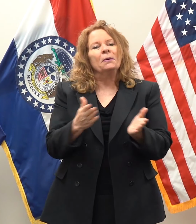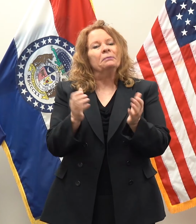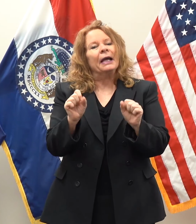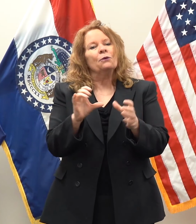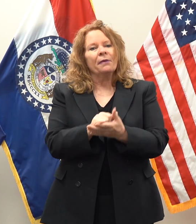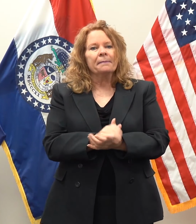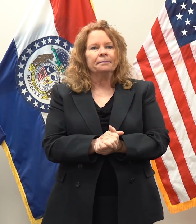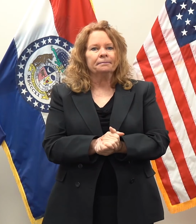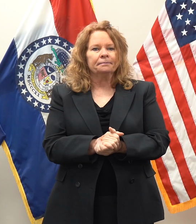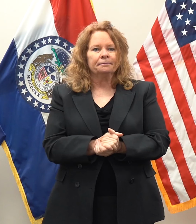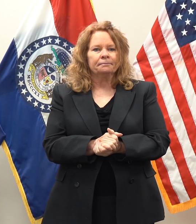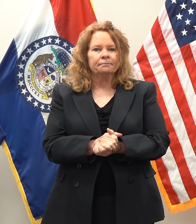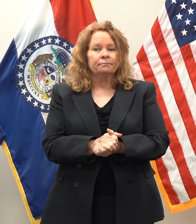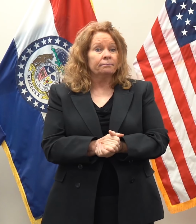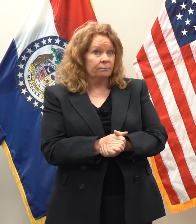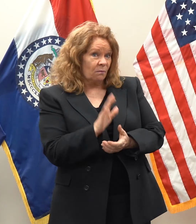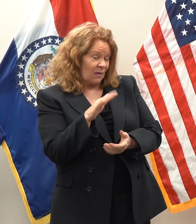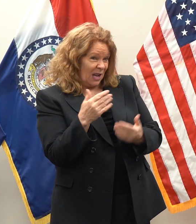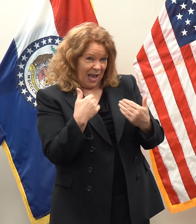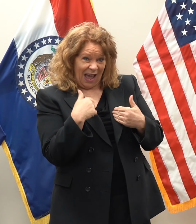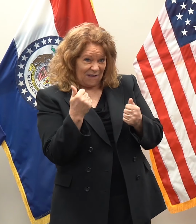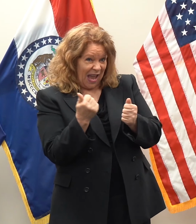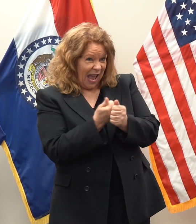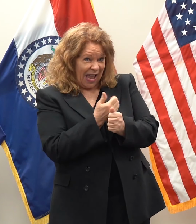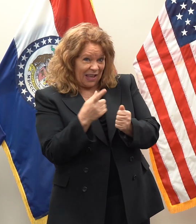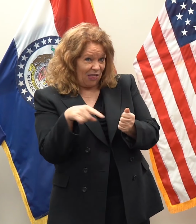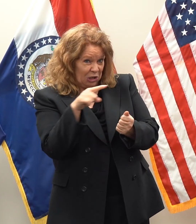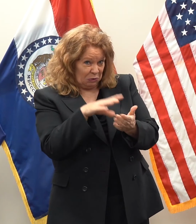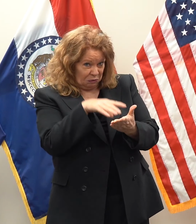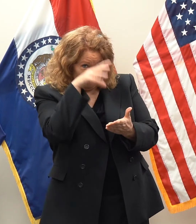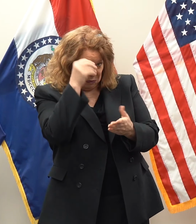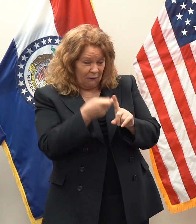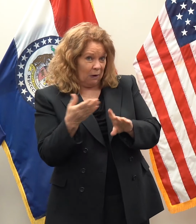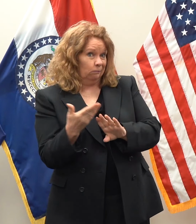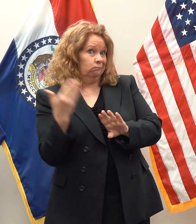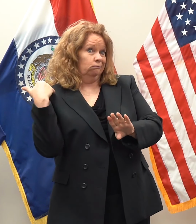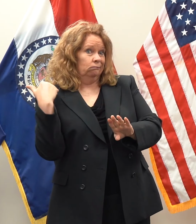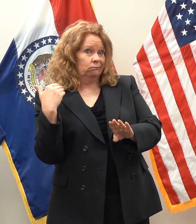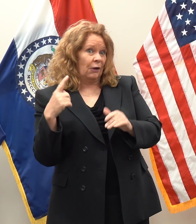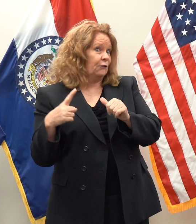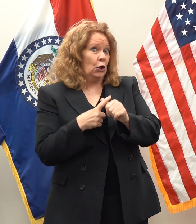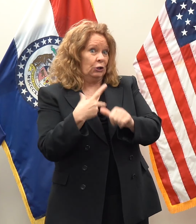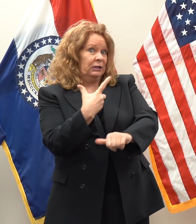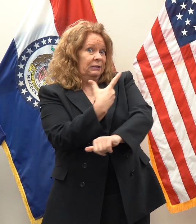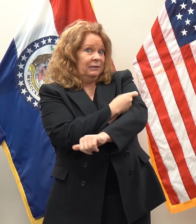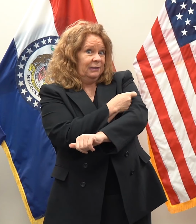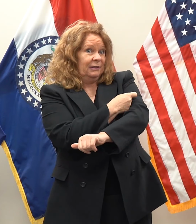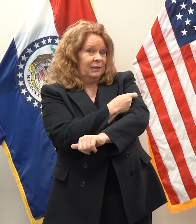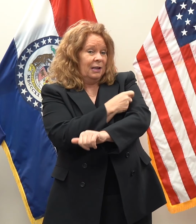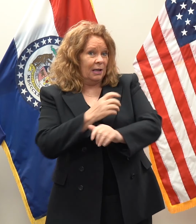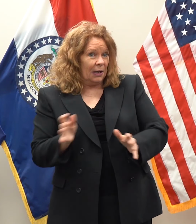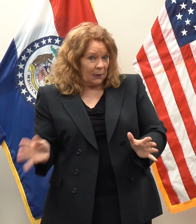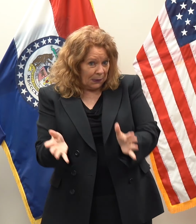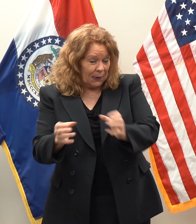that. Is there anything that you all learned from the original vaccination push and